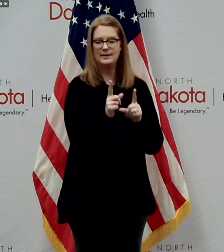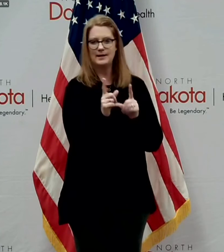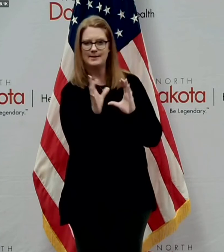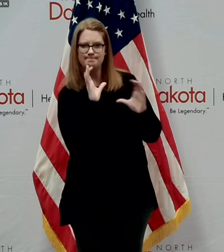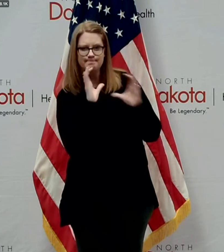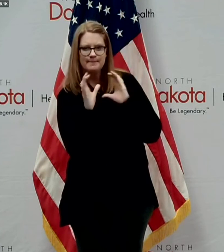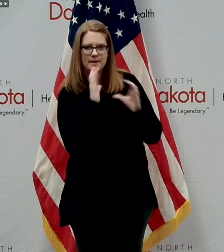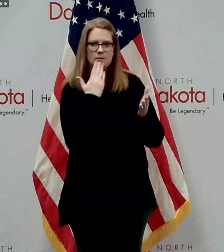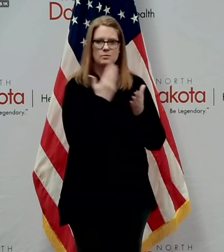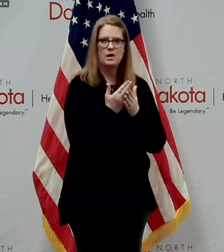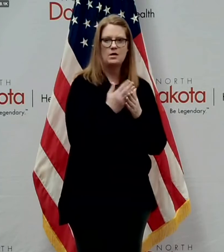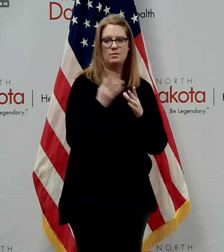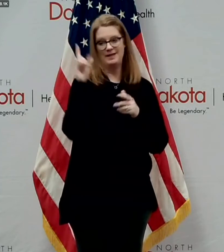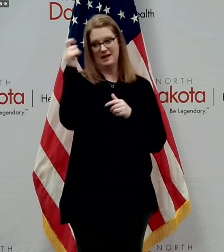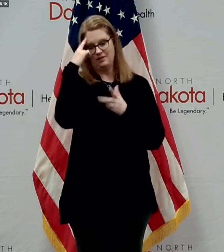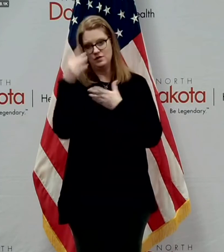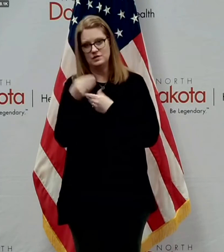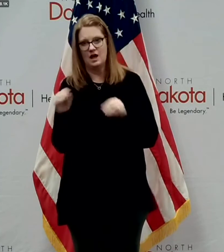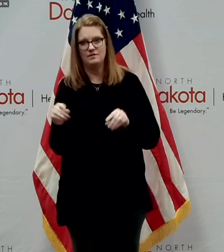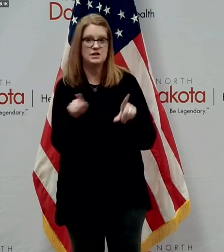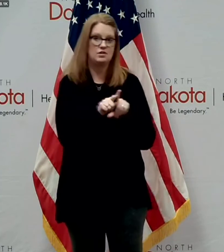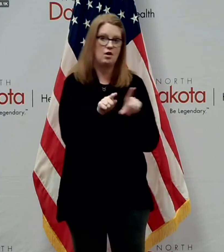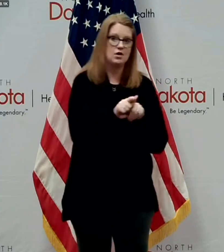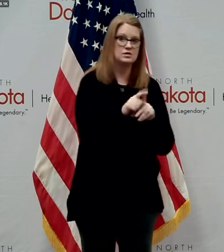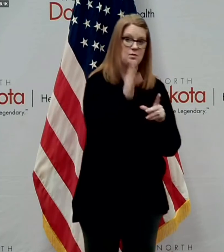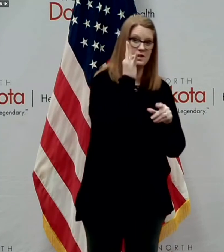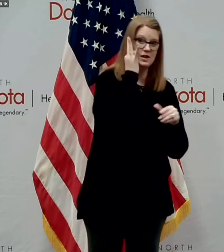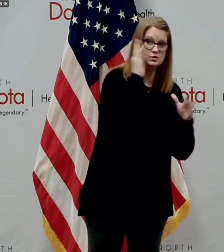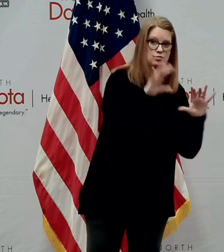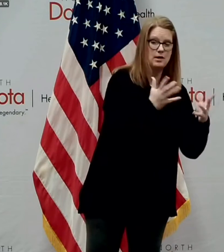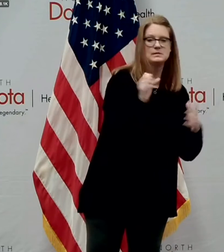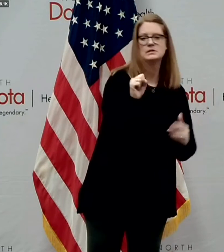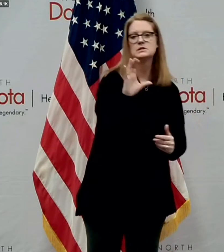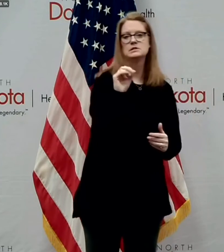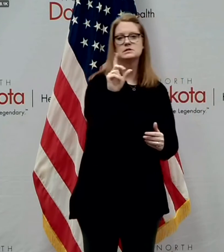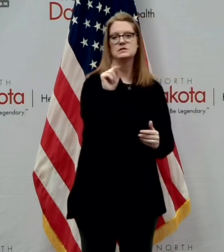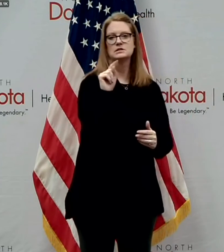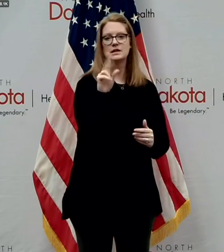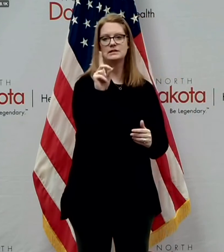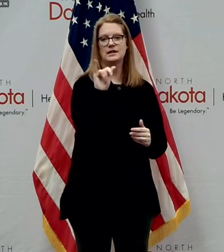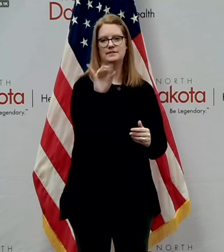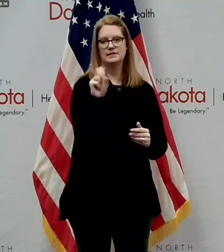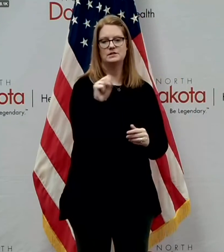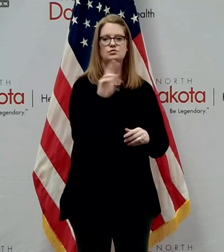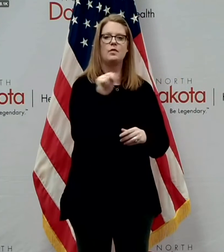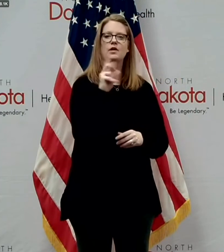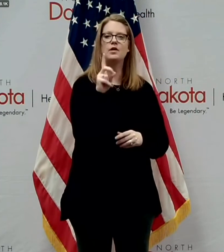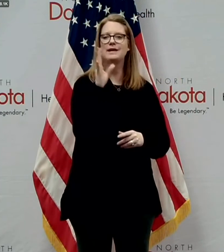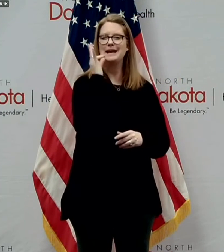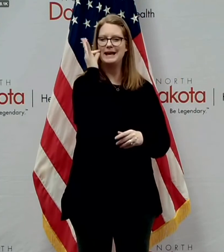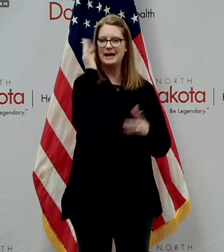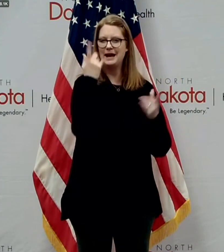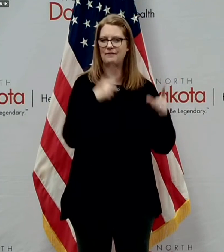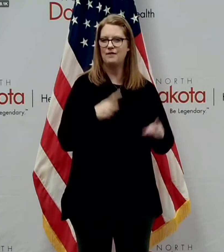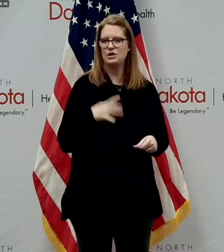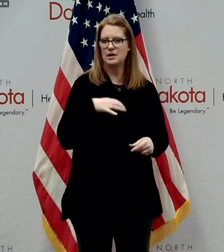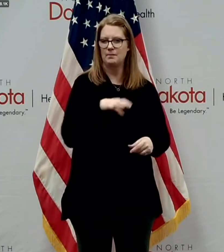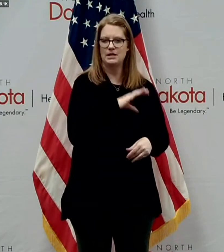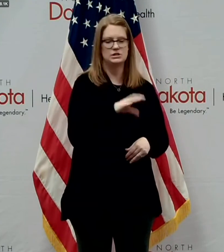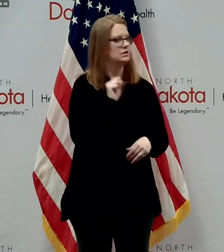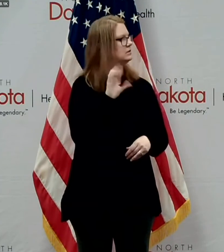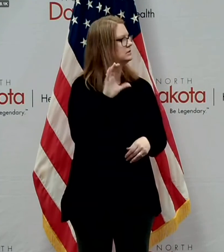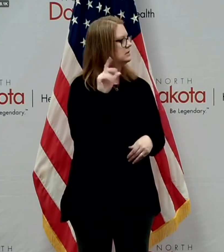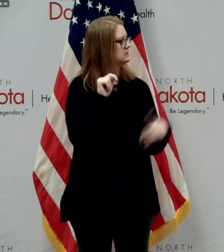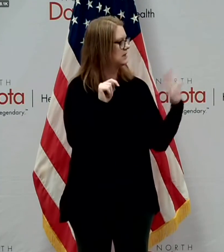state, of course, is Scott Davis, who's doing a fantastic job as executive director of the North Dakota Indian Affairs Commission. Scott's going to join us